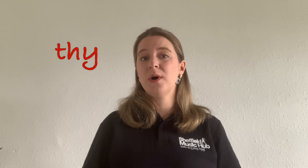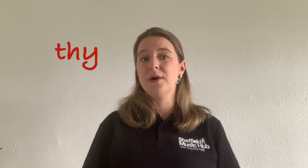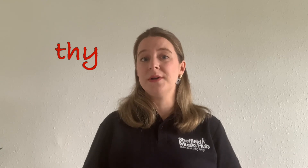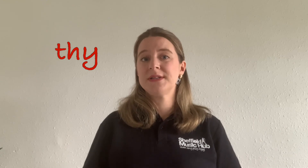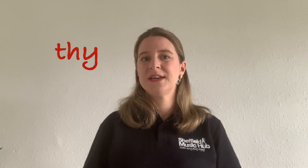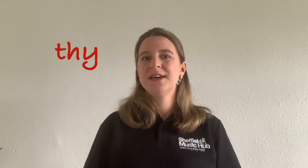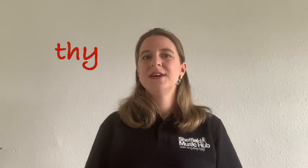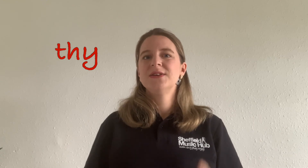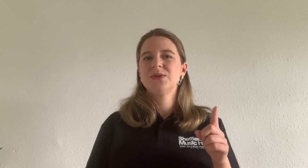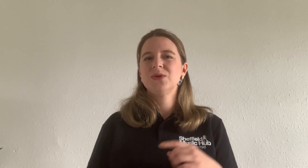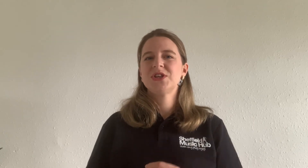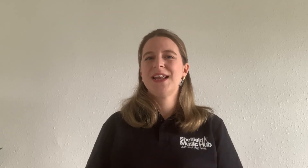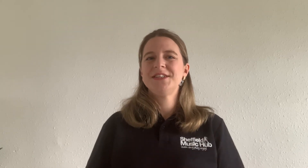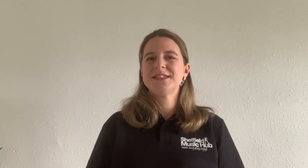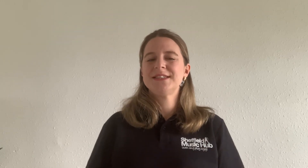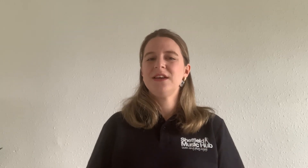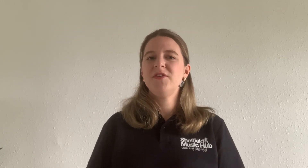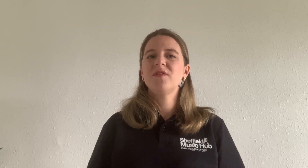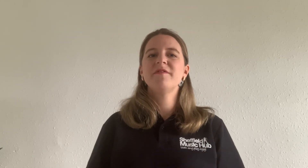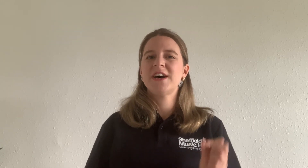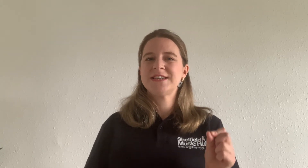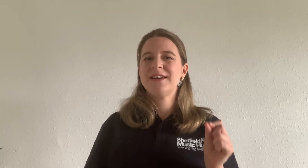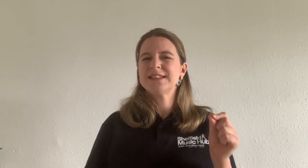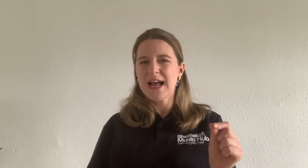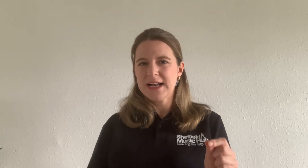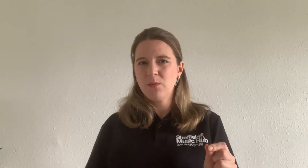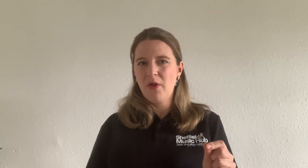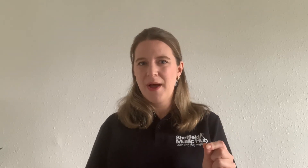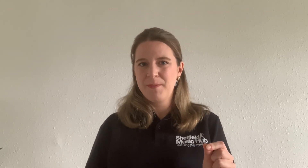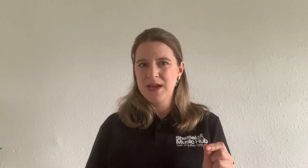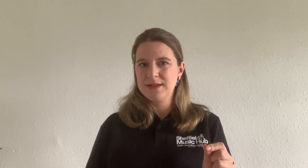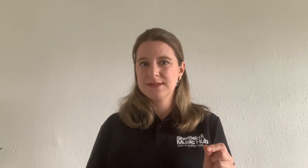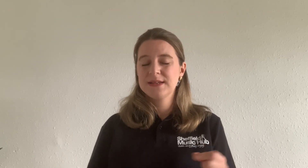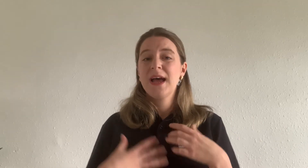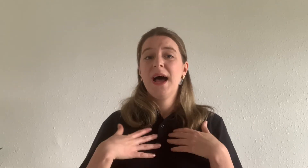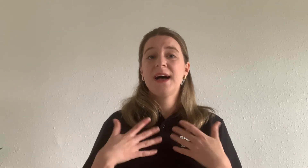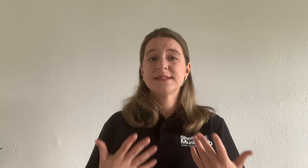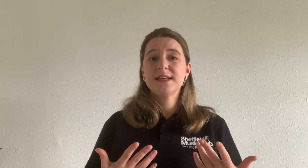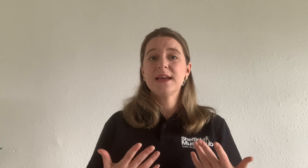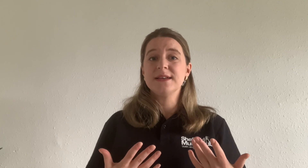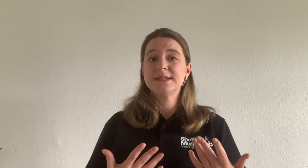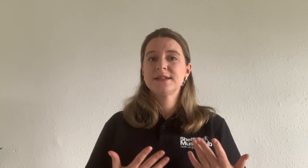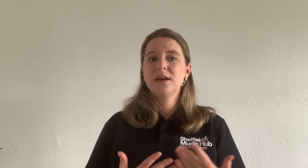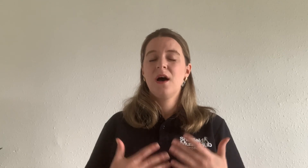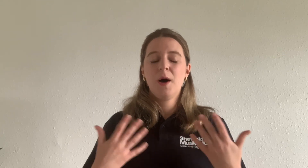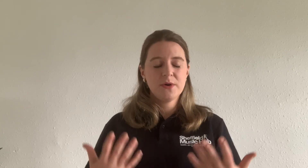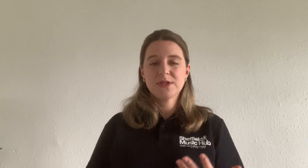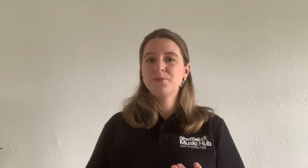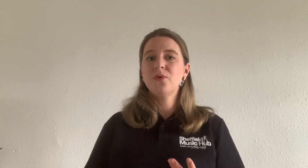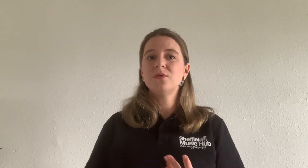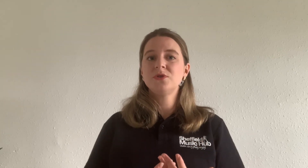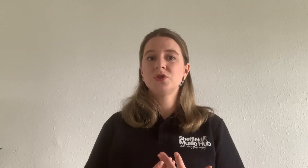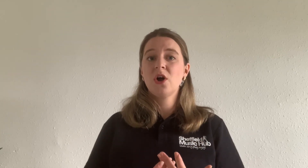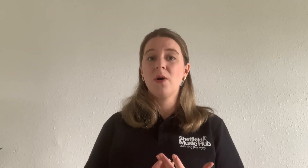word. So your challenge is to see if you can find out exactly what that means. As singers, our most important job is